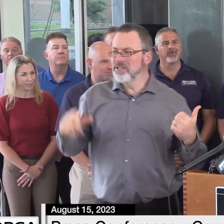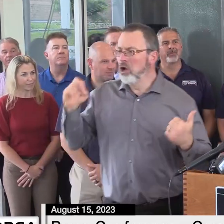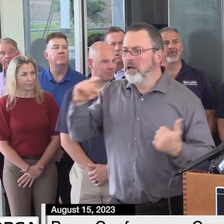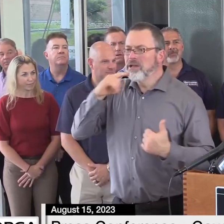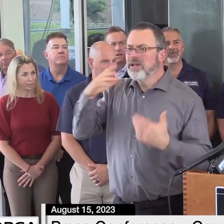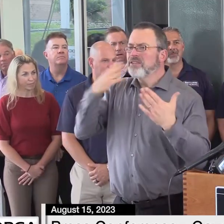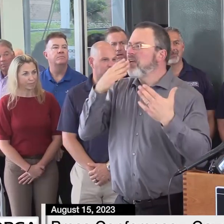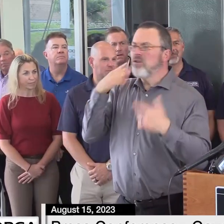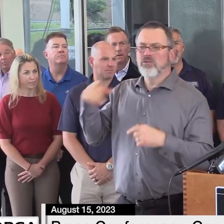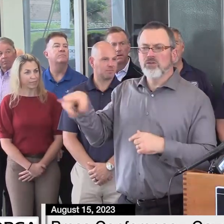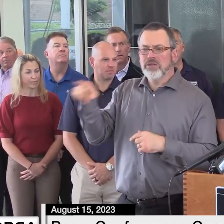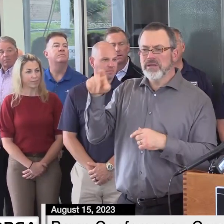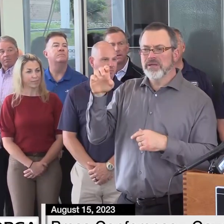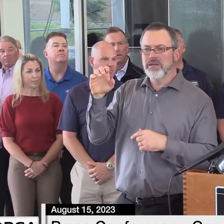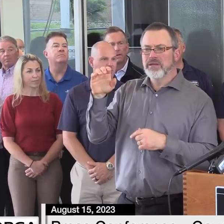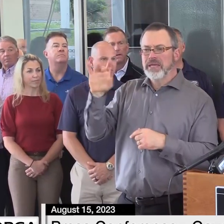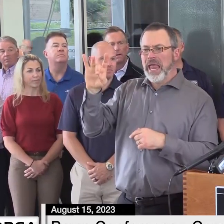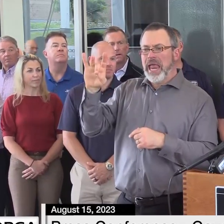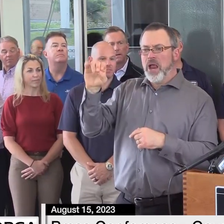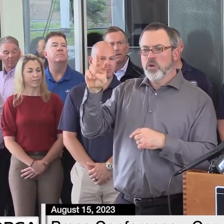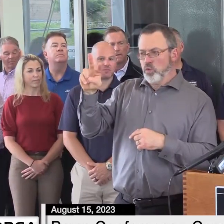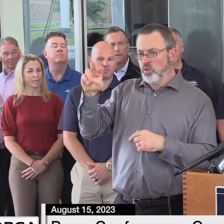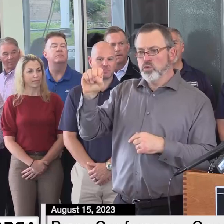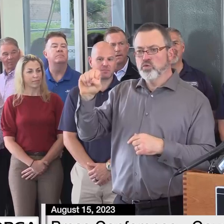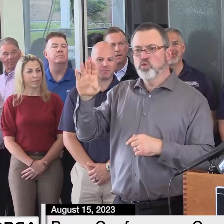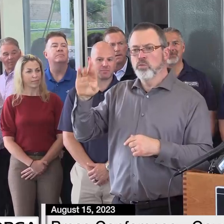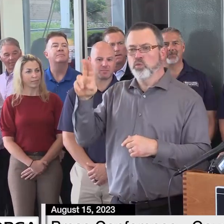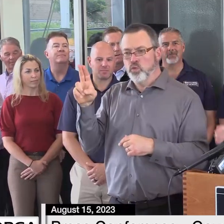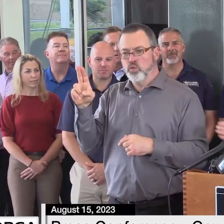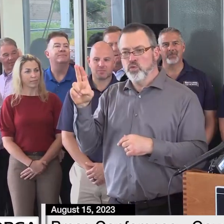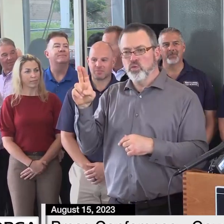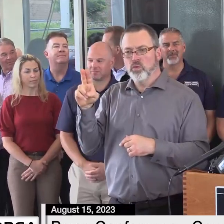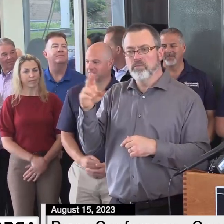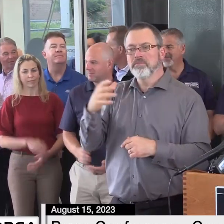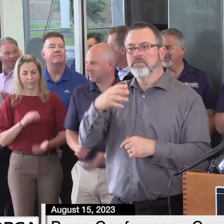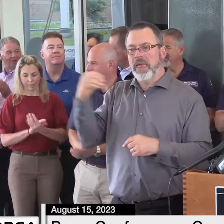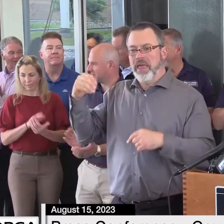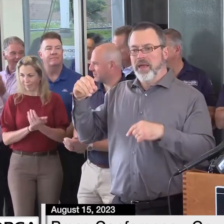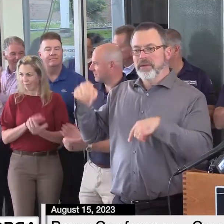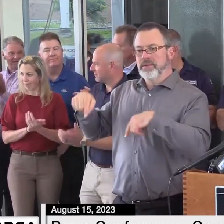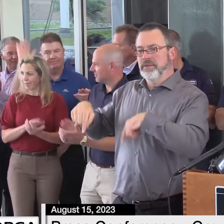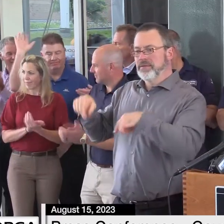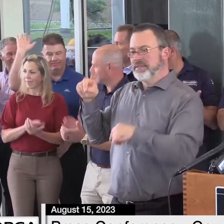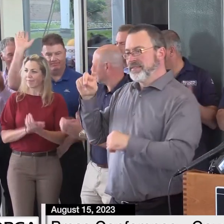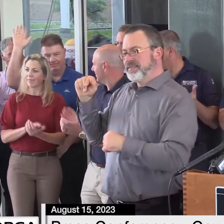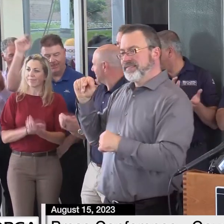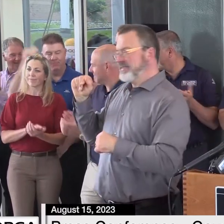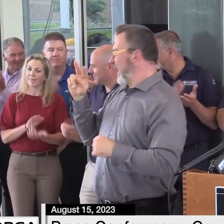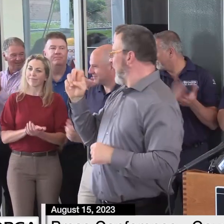thank 802 Subaru and Dave Birmingham for hosting this. Please give Dave a hand.